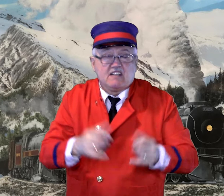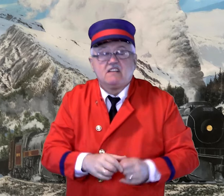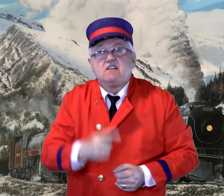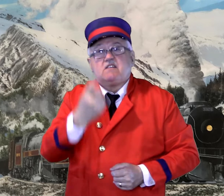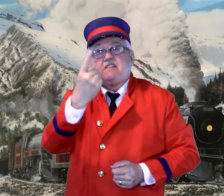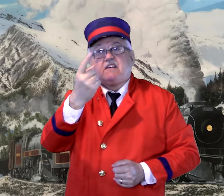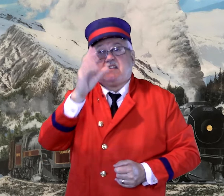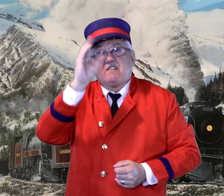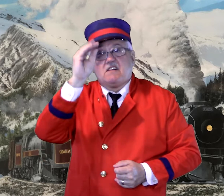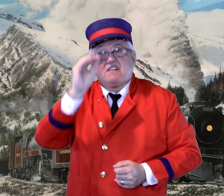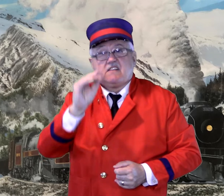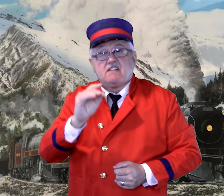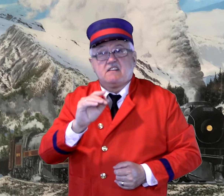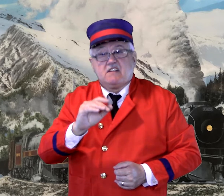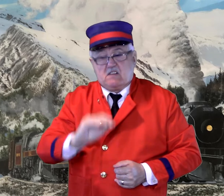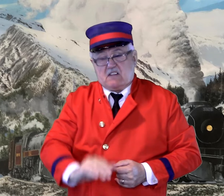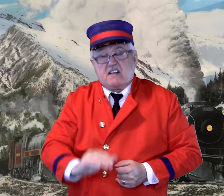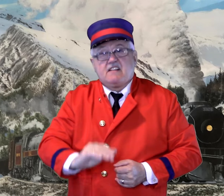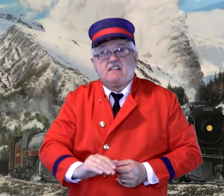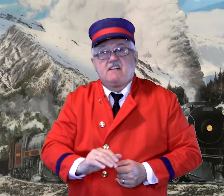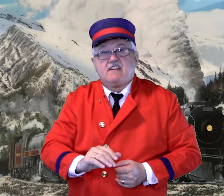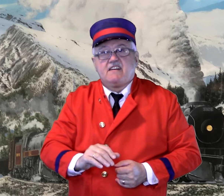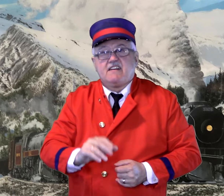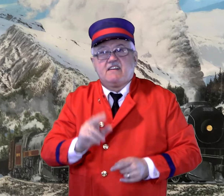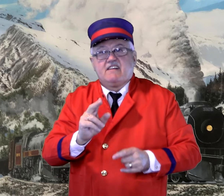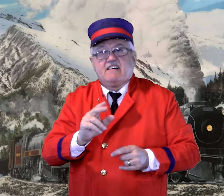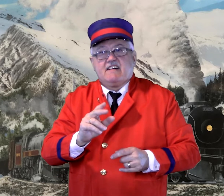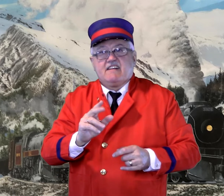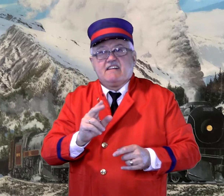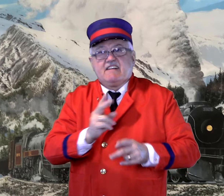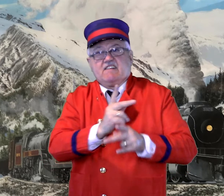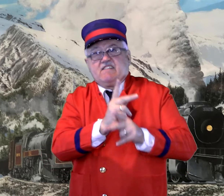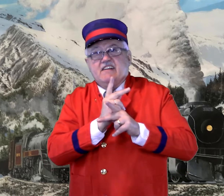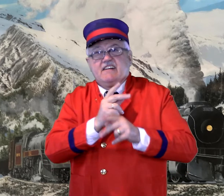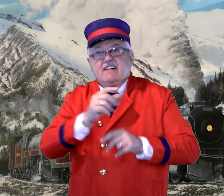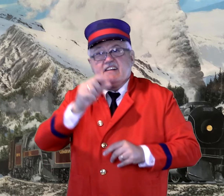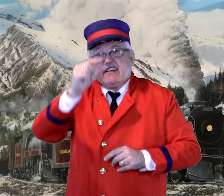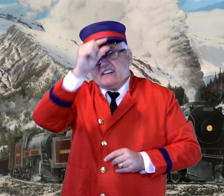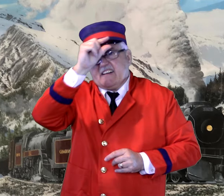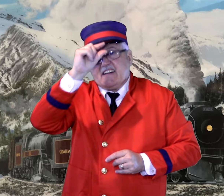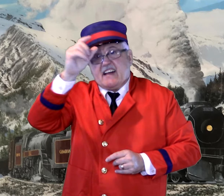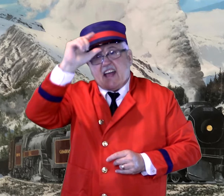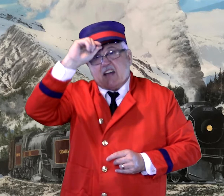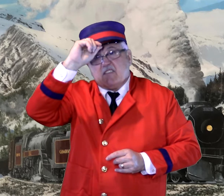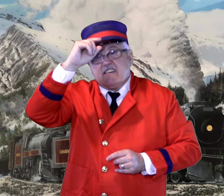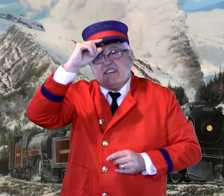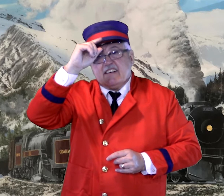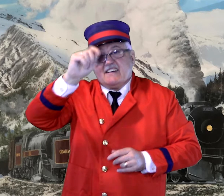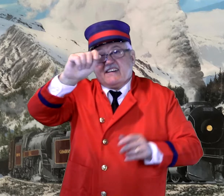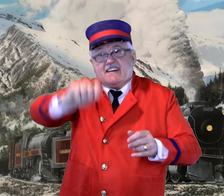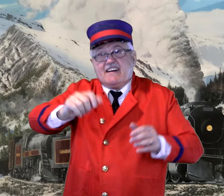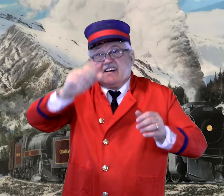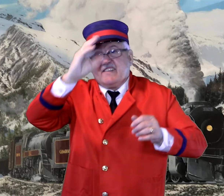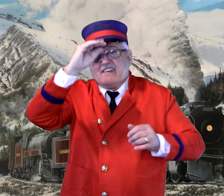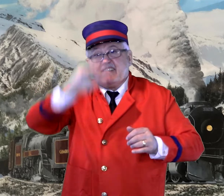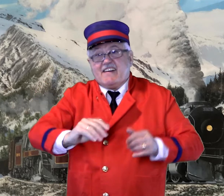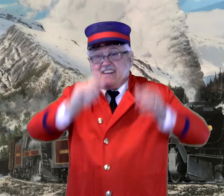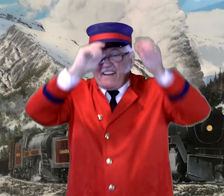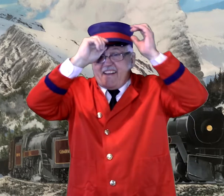play cards. There was one young fellow who borrowed the conductor's hat,